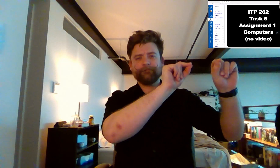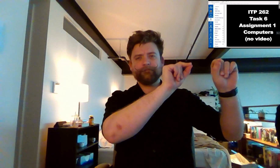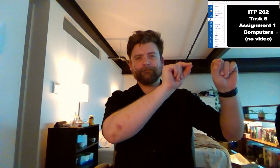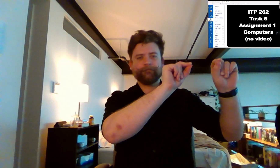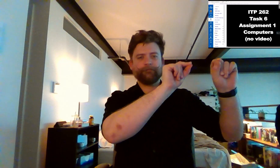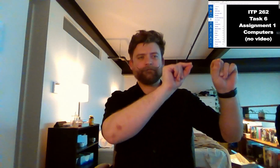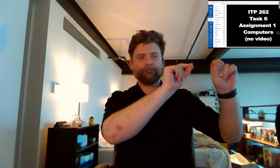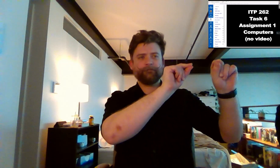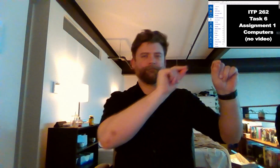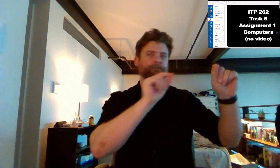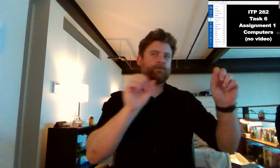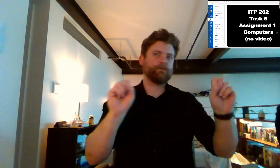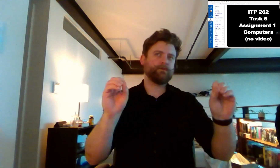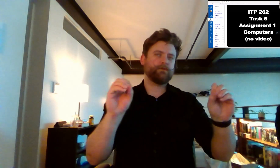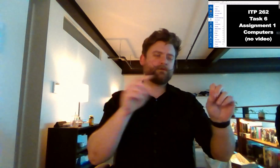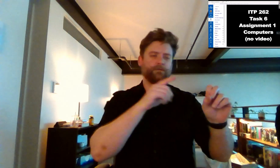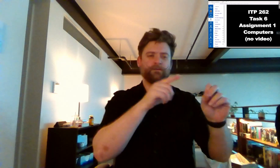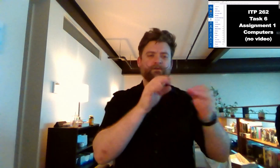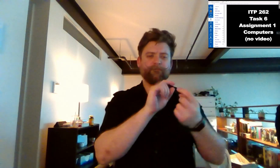so you can get it down onto your disk.